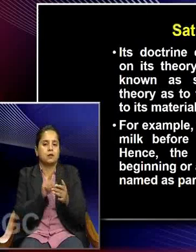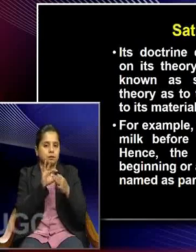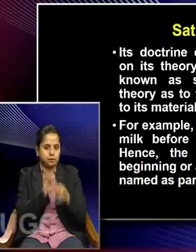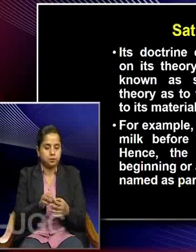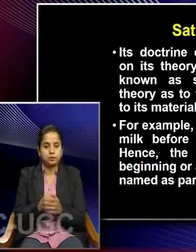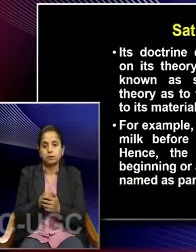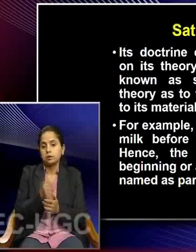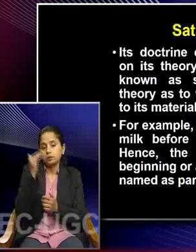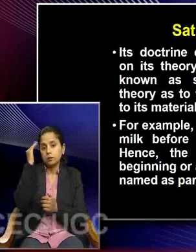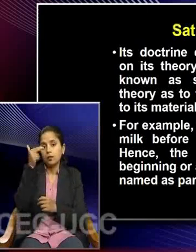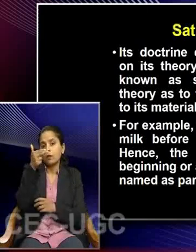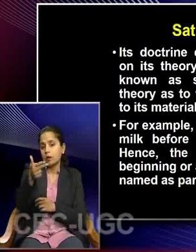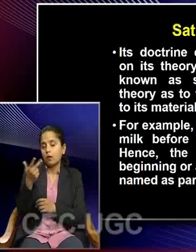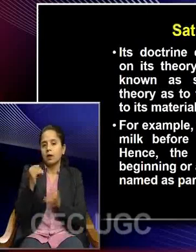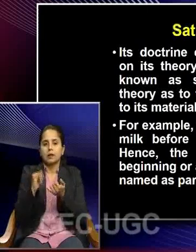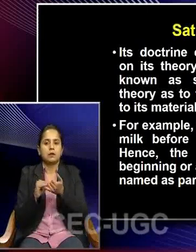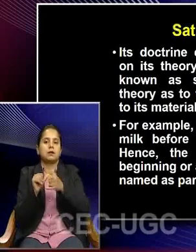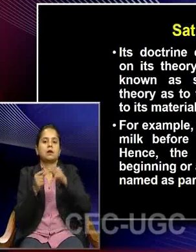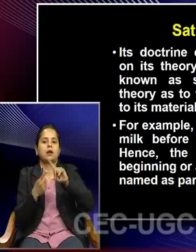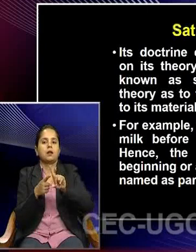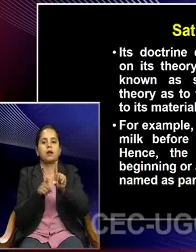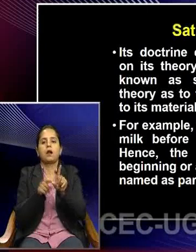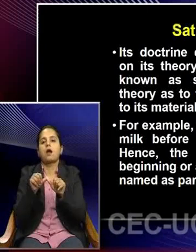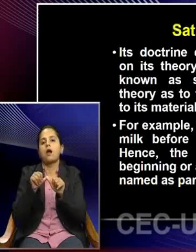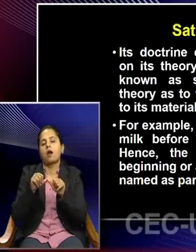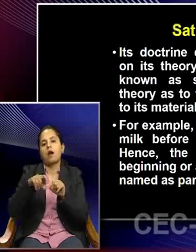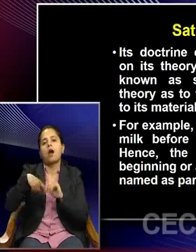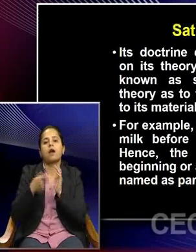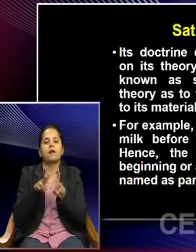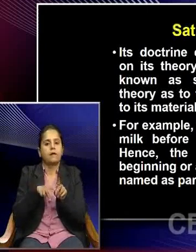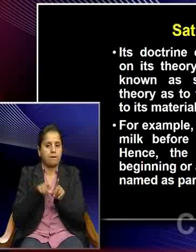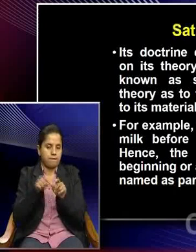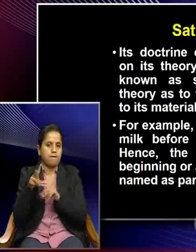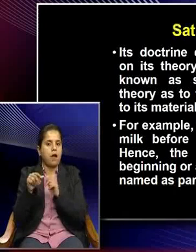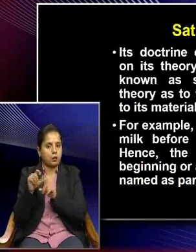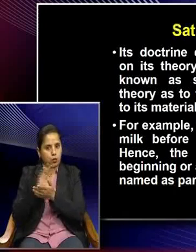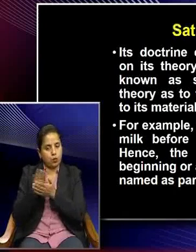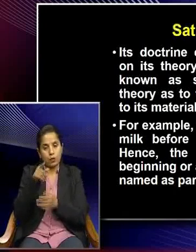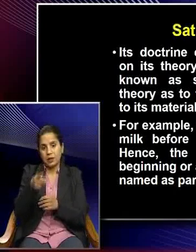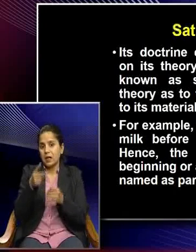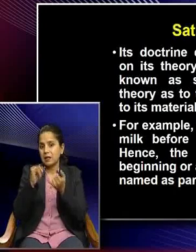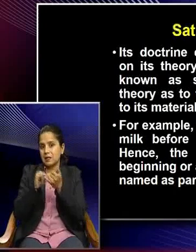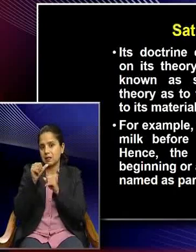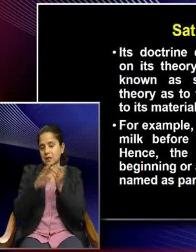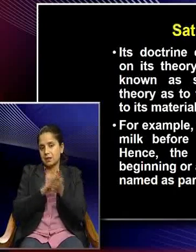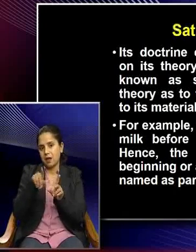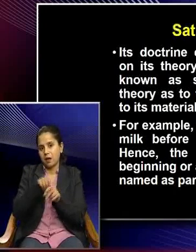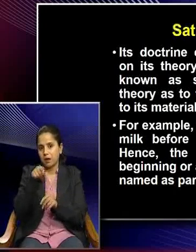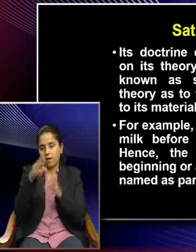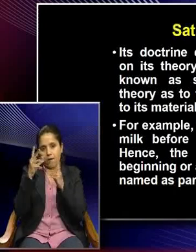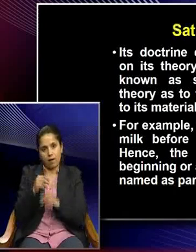which is known as Sāṅkhya. So, Sāṅkhya, if you look at Sāṅkhya philosophy, you will